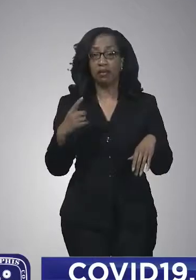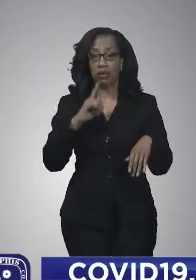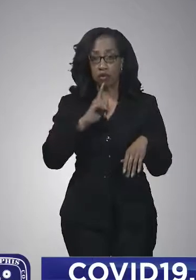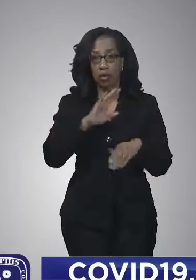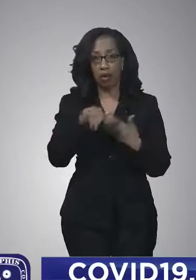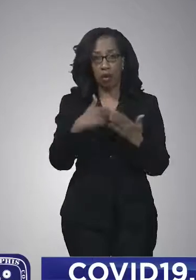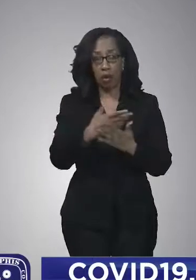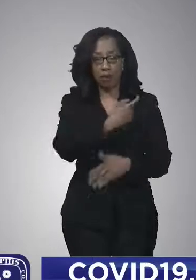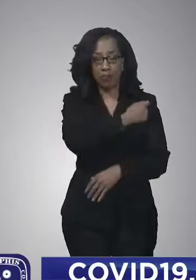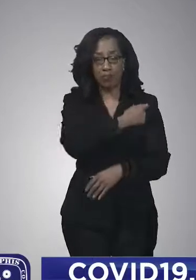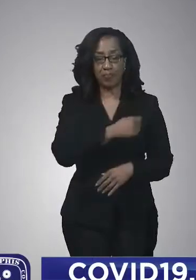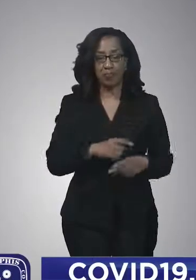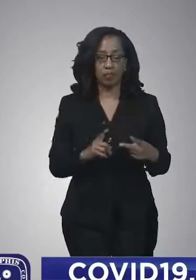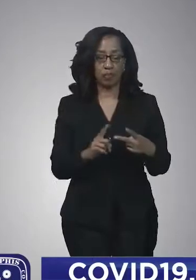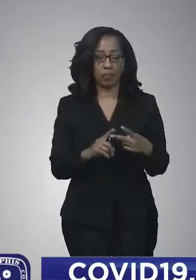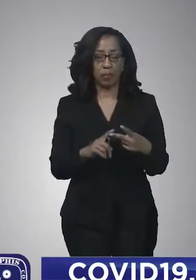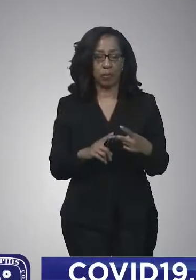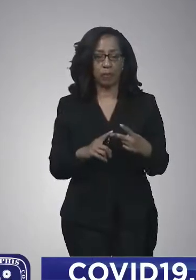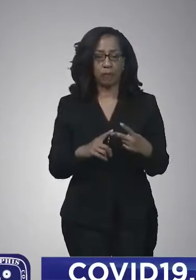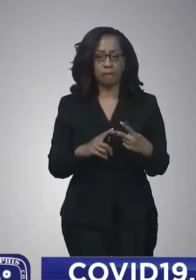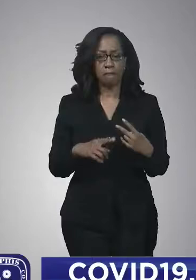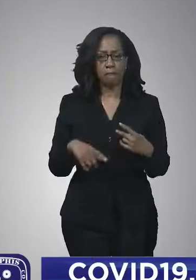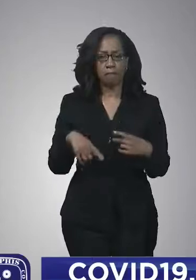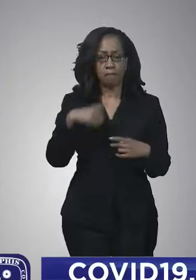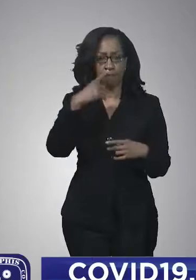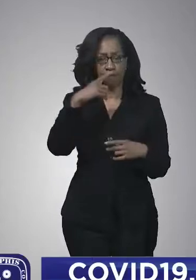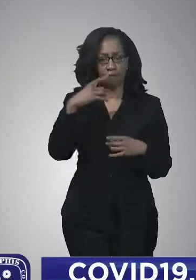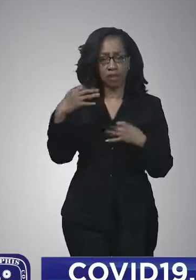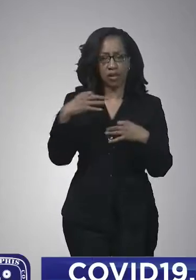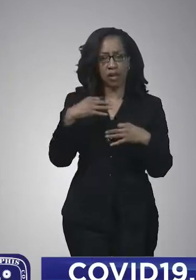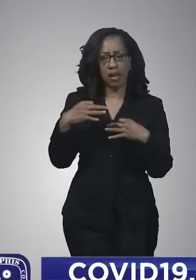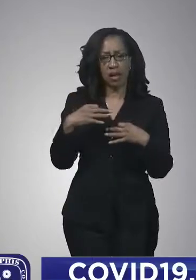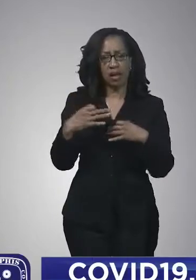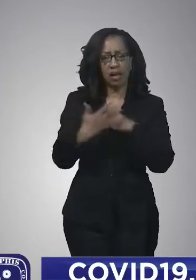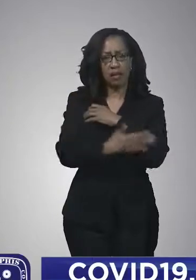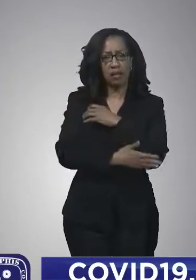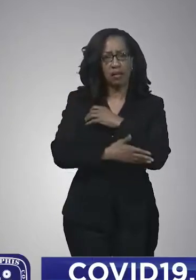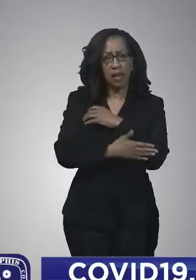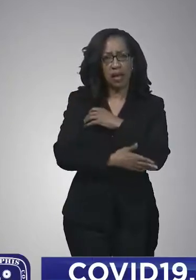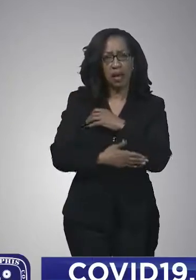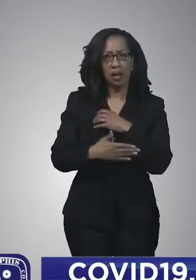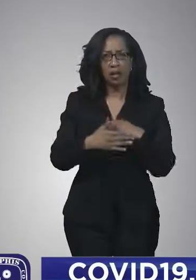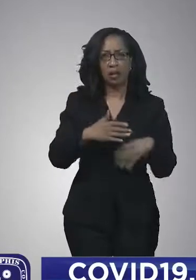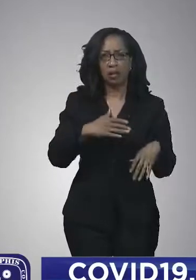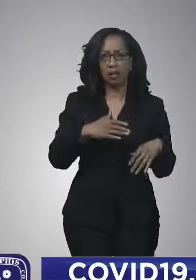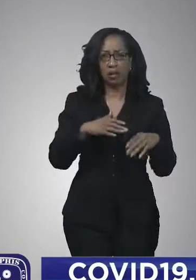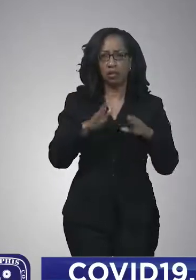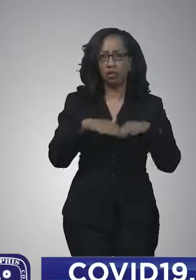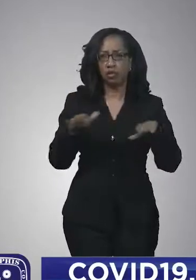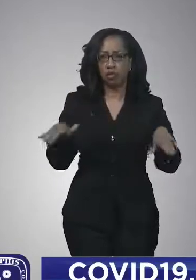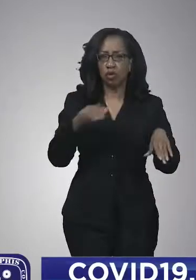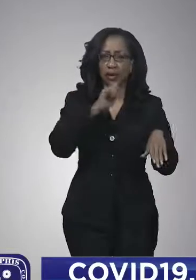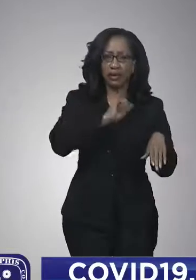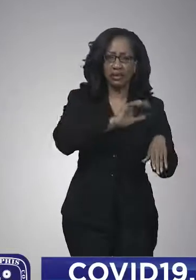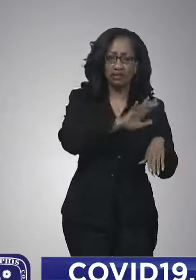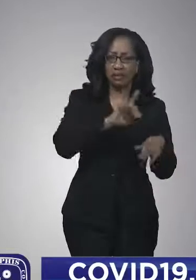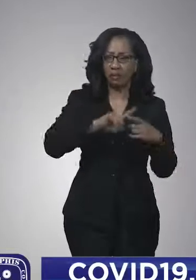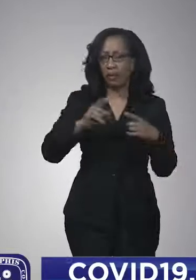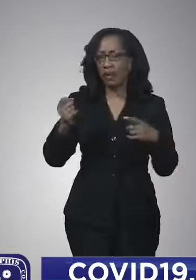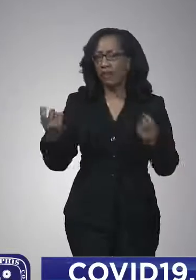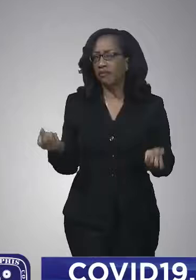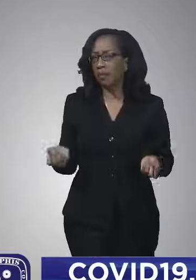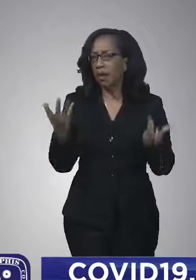And Dr. Taylor, can you tell me how many children we have in the county who are 5 to 11? So right now we have